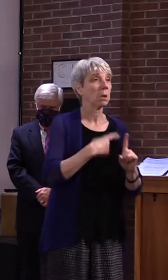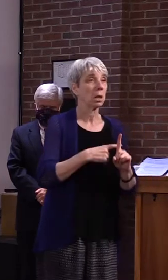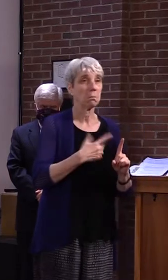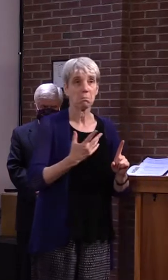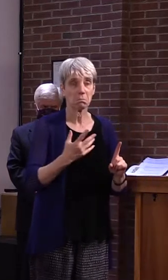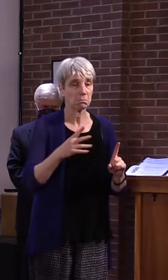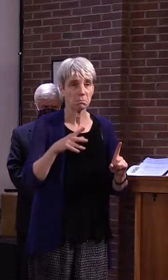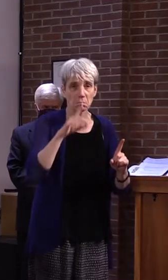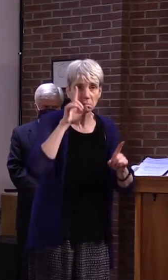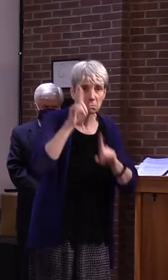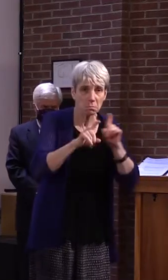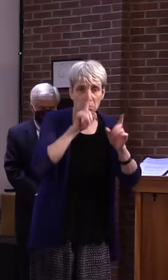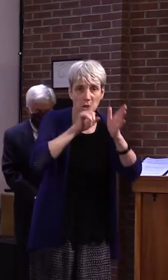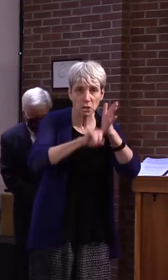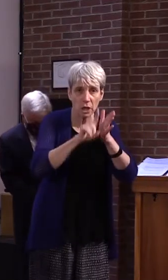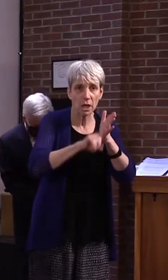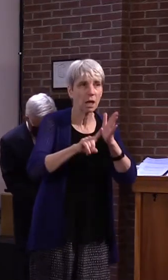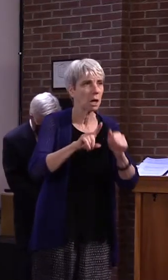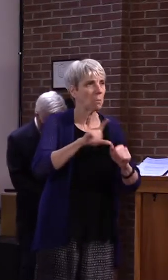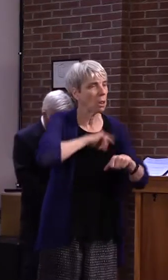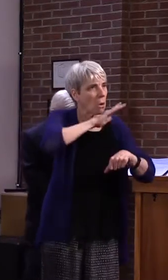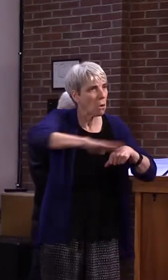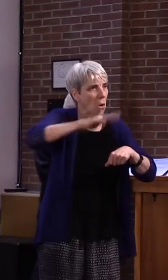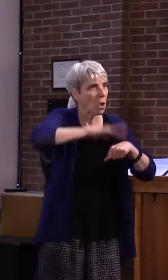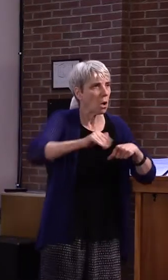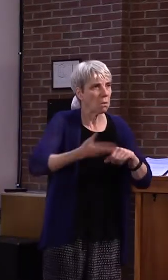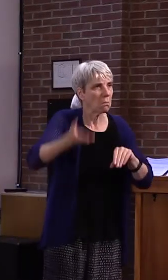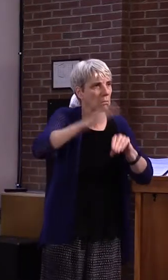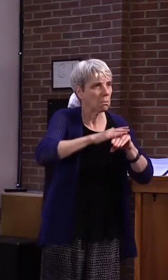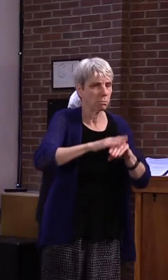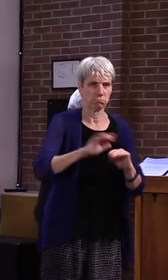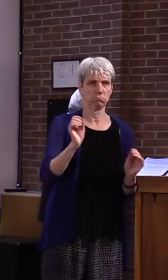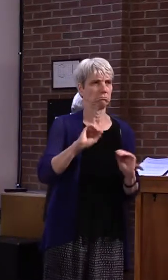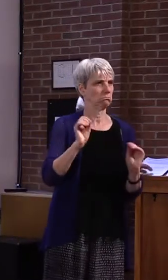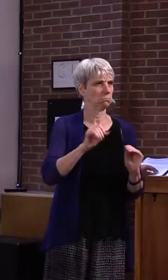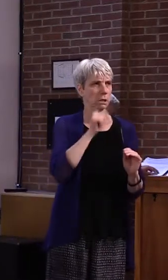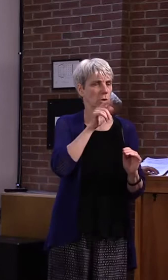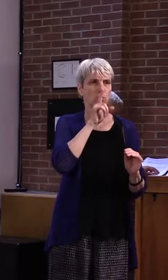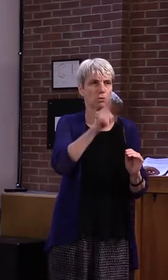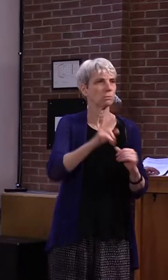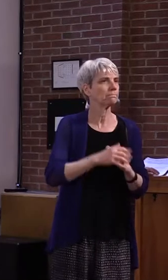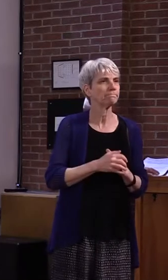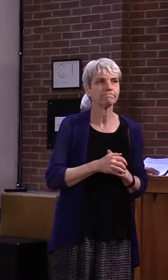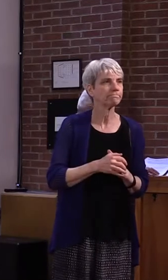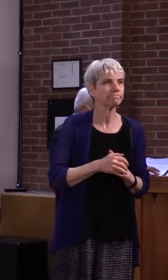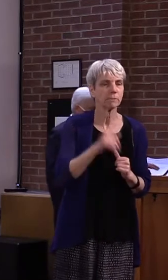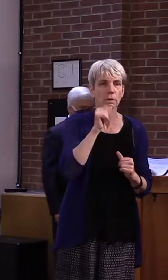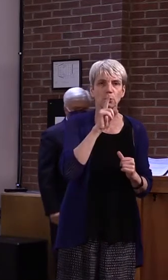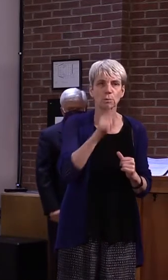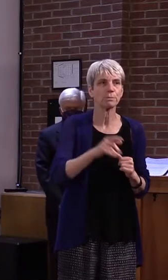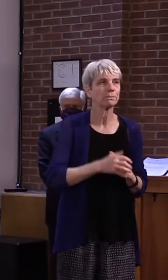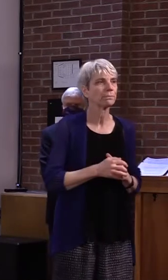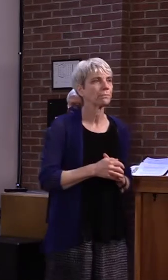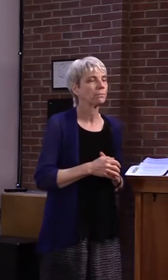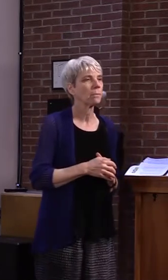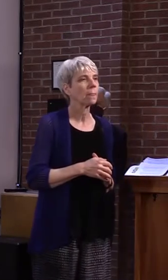has been a significant increase in law enforcement call volume as a result of any of the activity that's happening there.